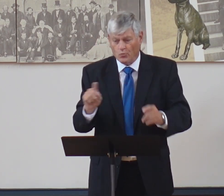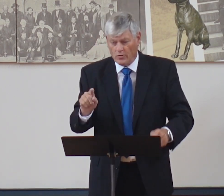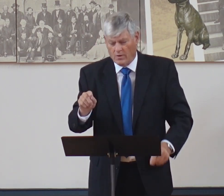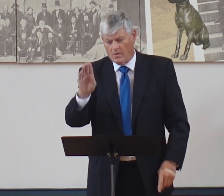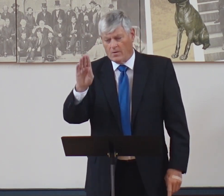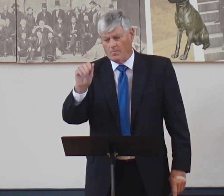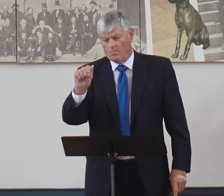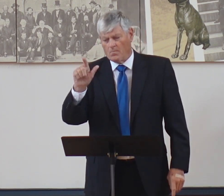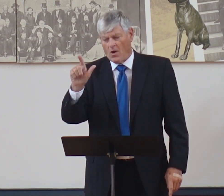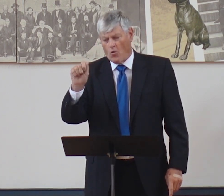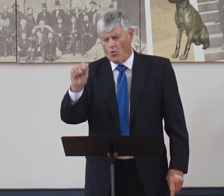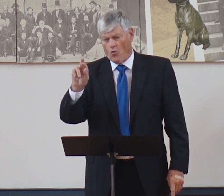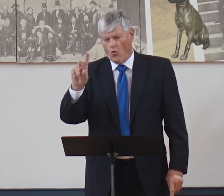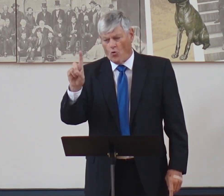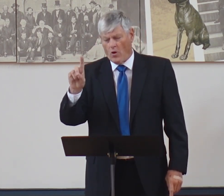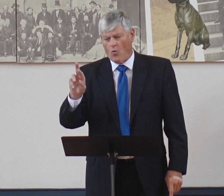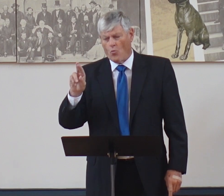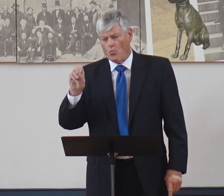Nancy ended up moving to